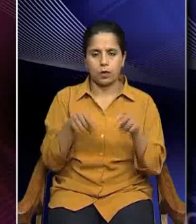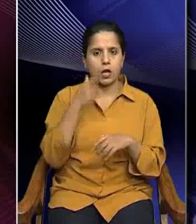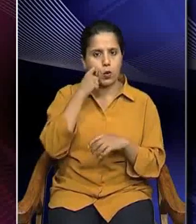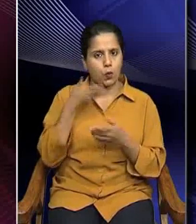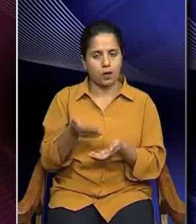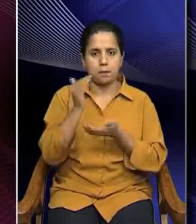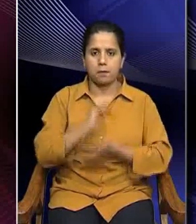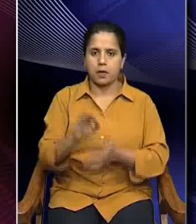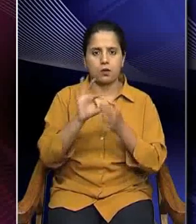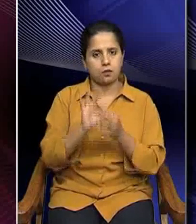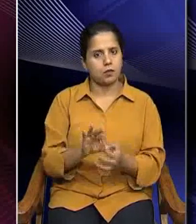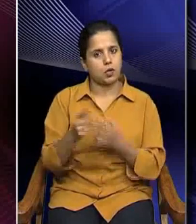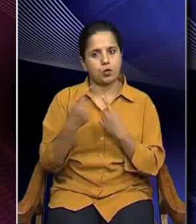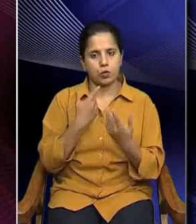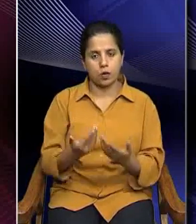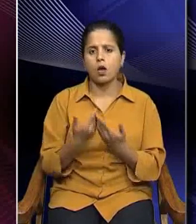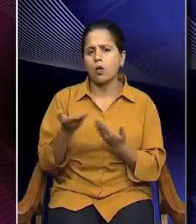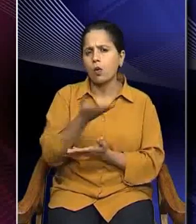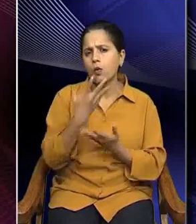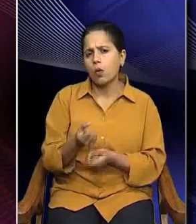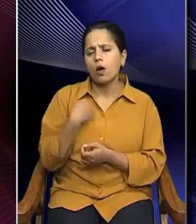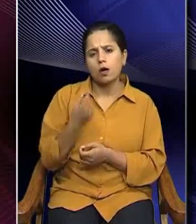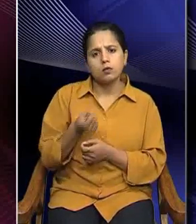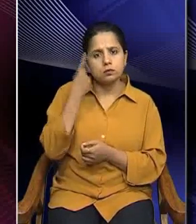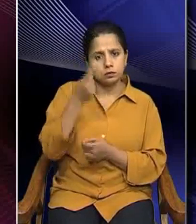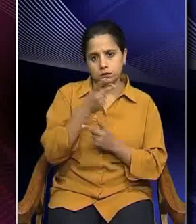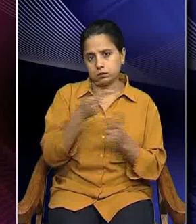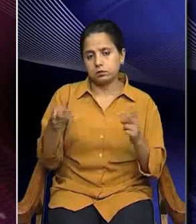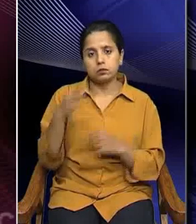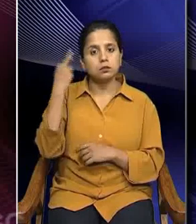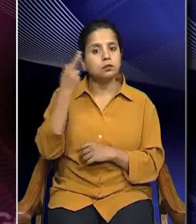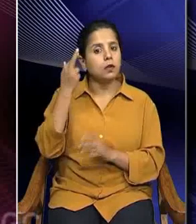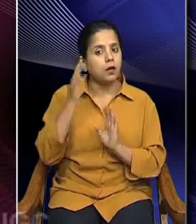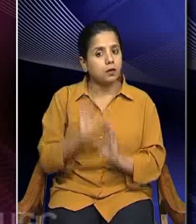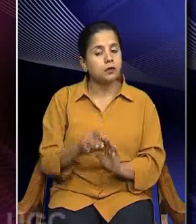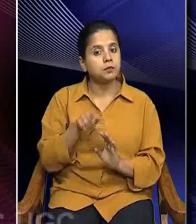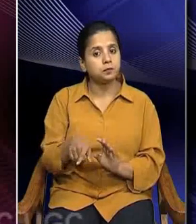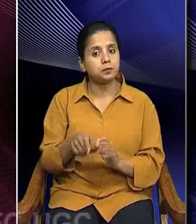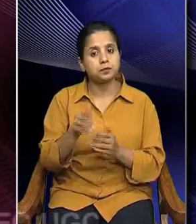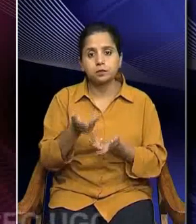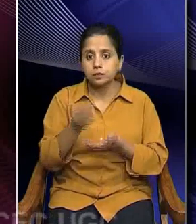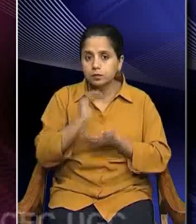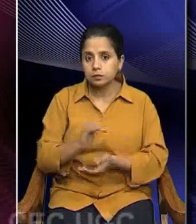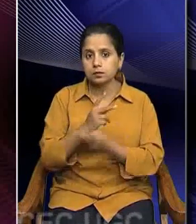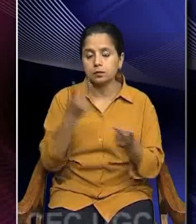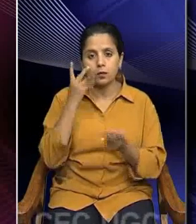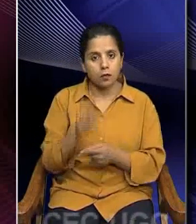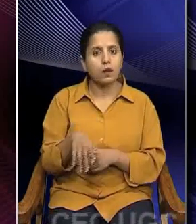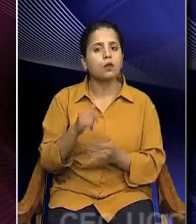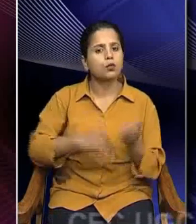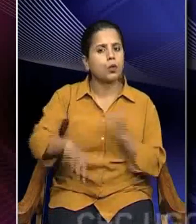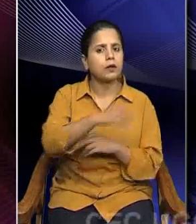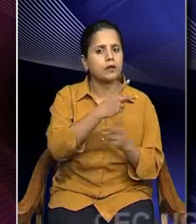this lecture, and we would like to understand various drivers of the fertility that we observe in different